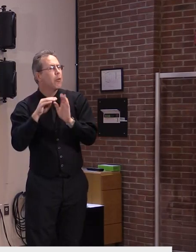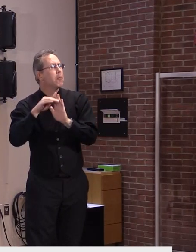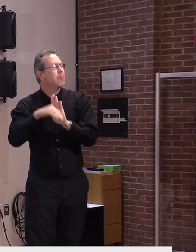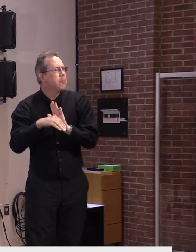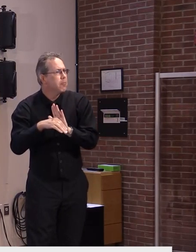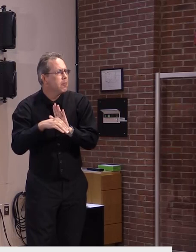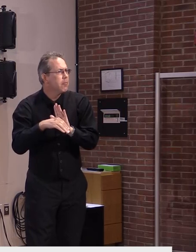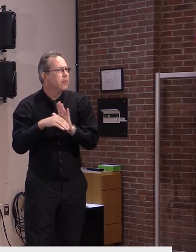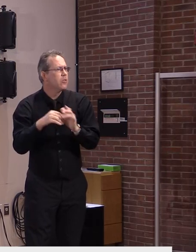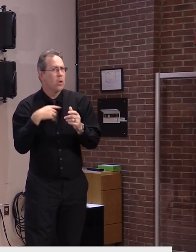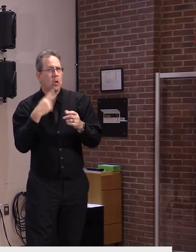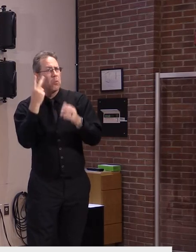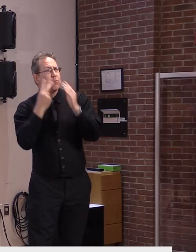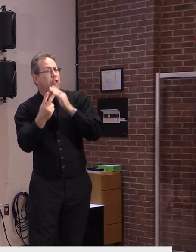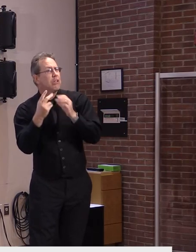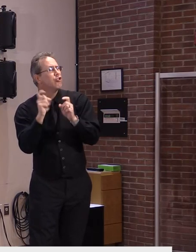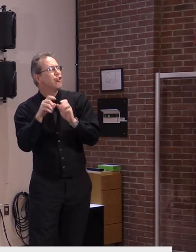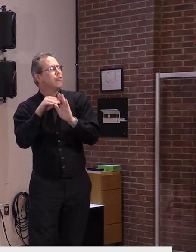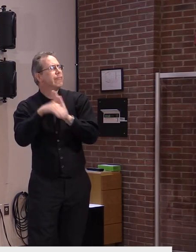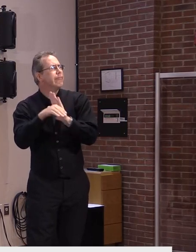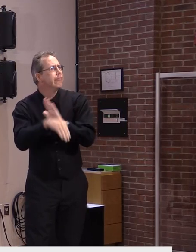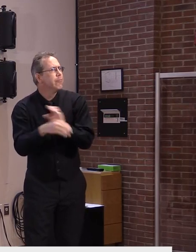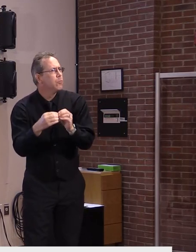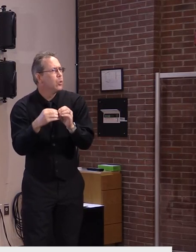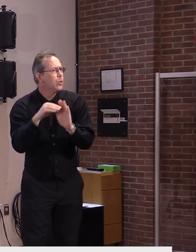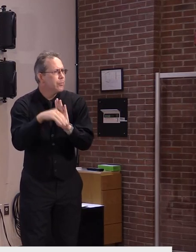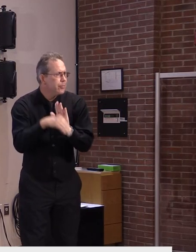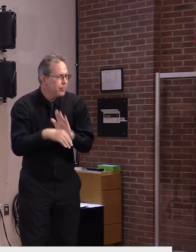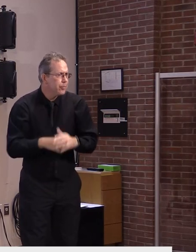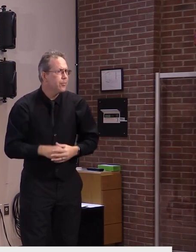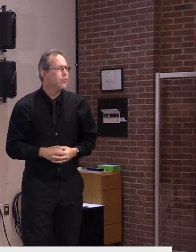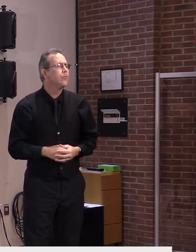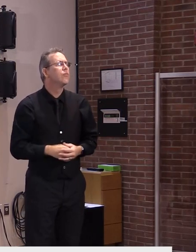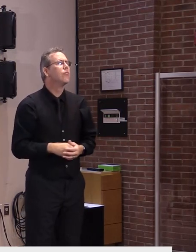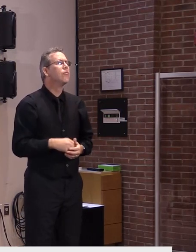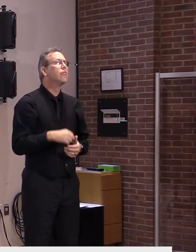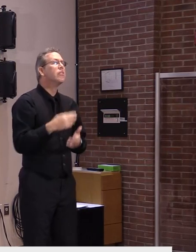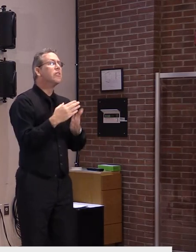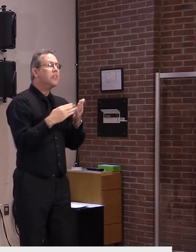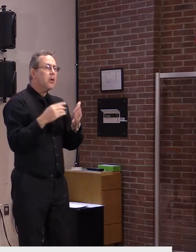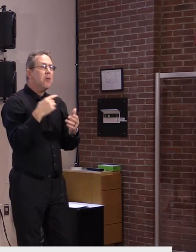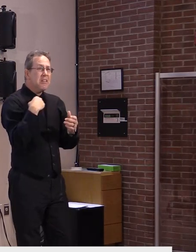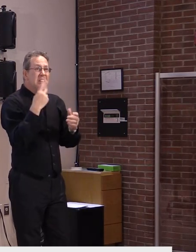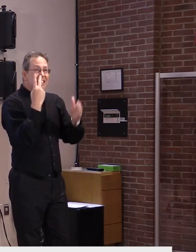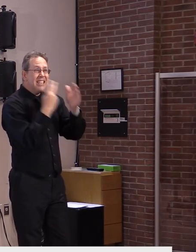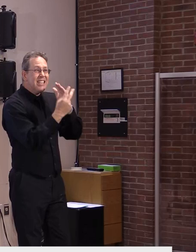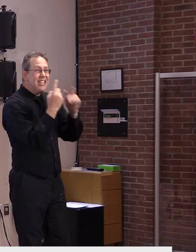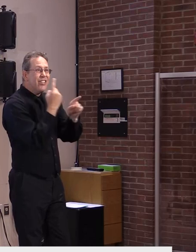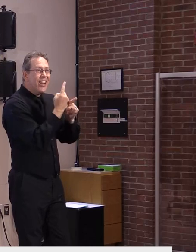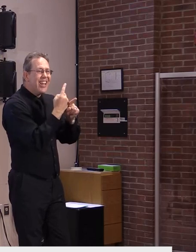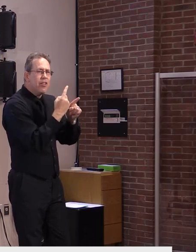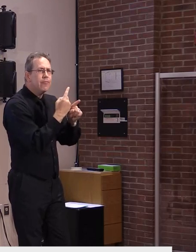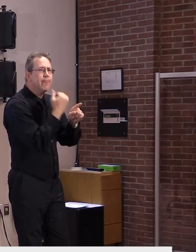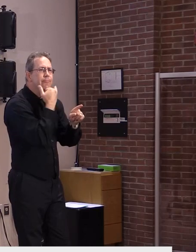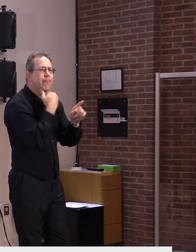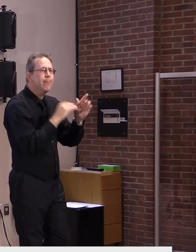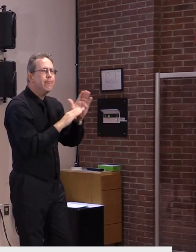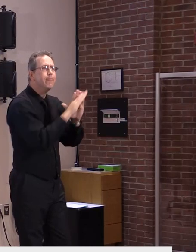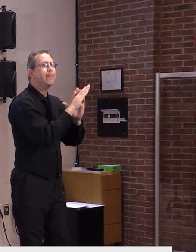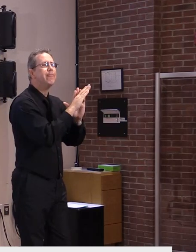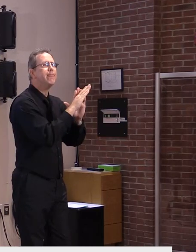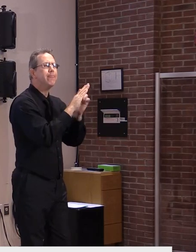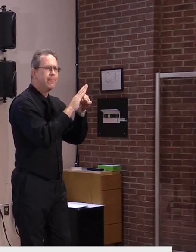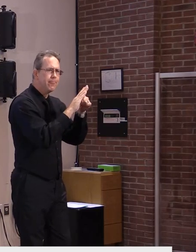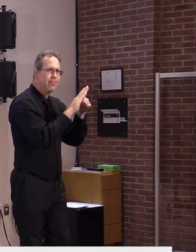cases have fallen on the upper end of that. So it was something the modeling was showing was a possibility, but again, all of the other trends were